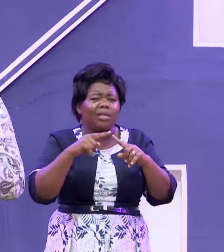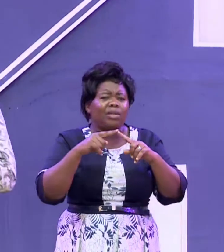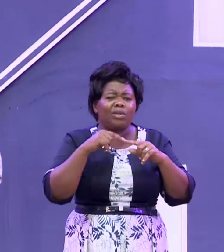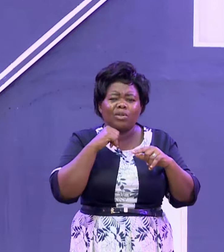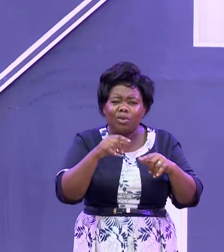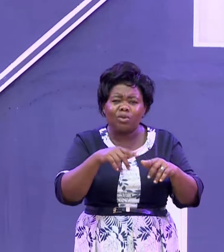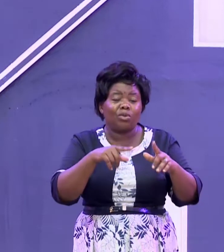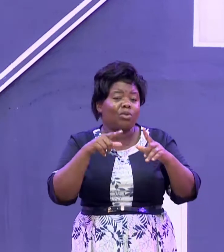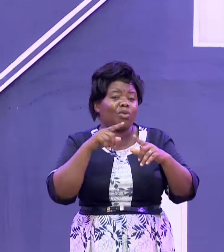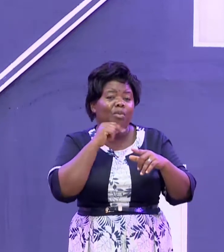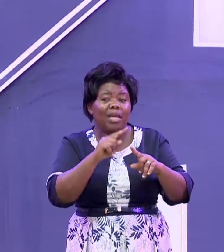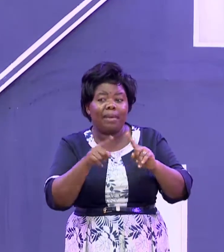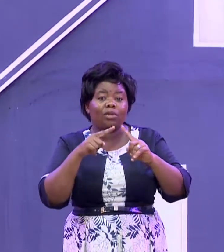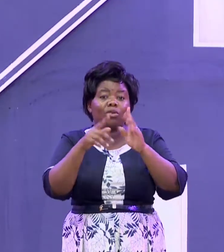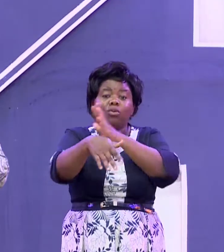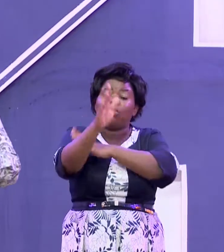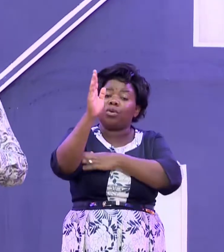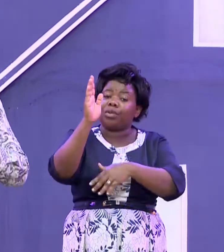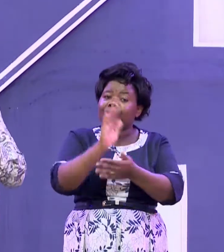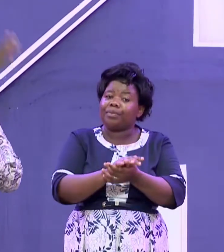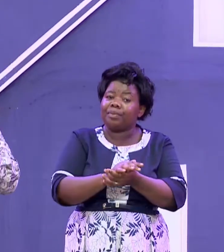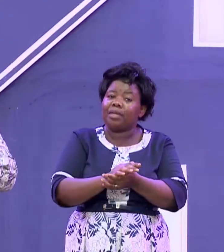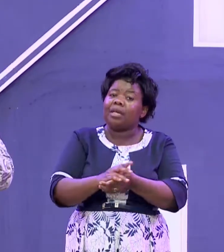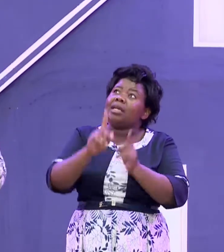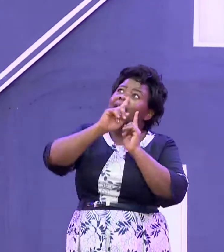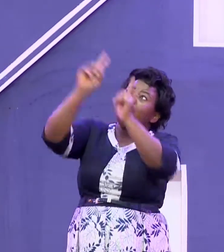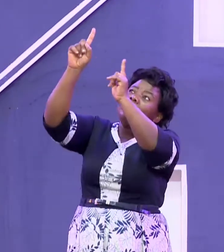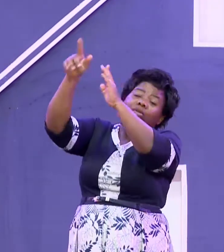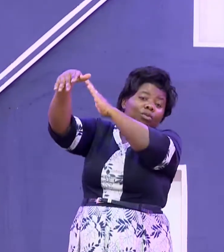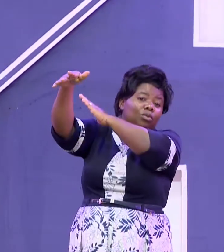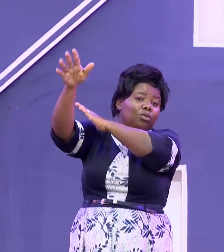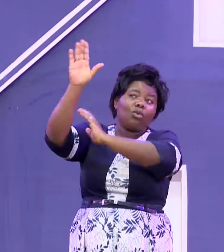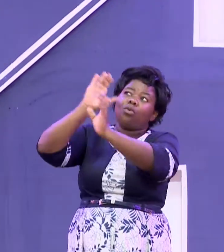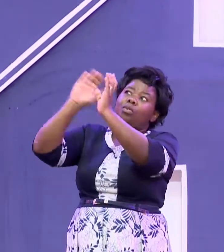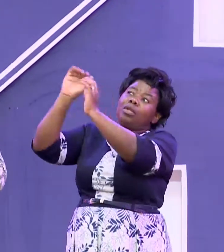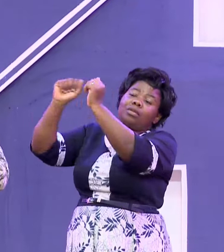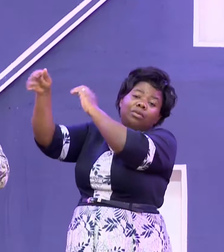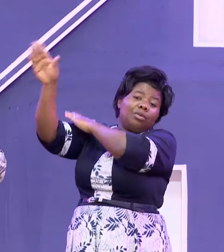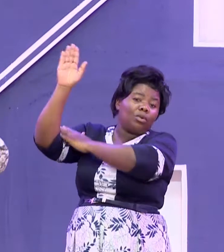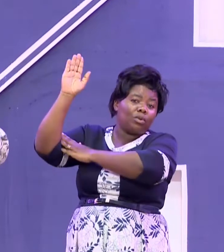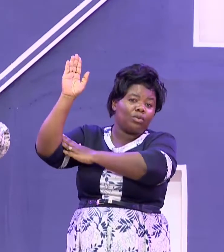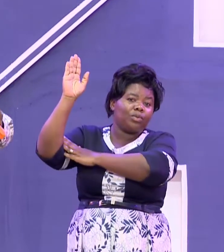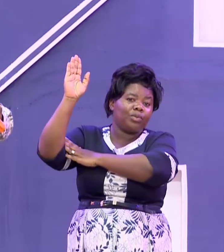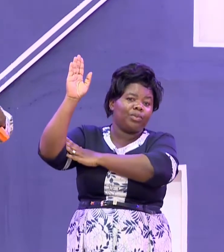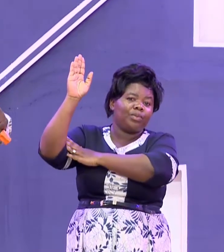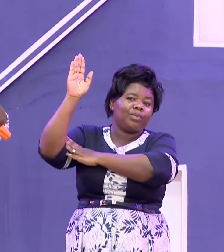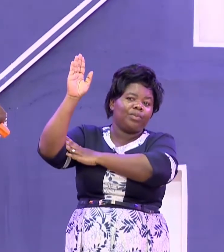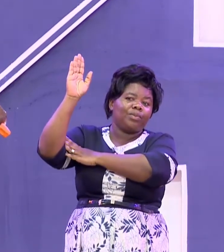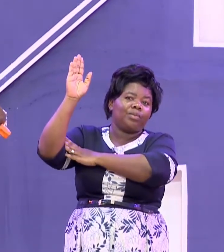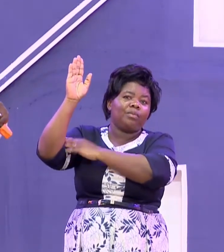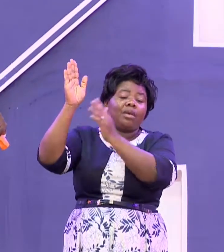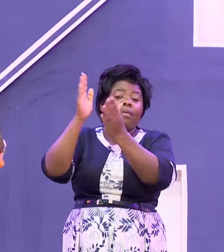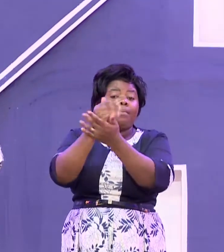God. Toyogera eri abantu naye oyogera eri Katonda. Direct to God. Oyogera eri Katonda buterevu. It says that for no